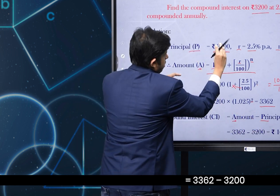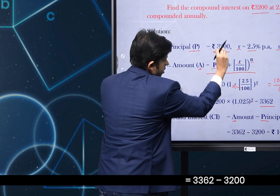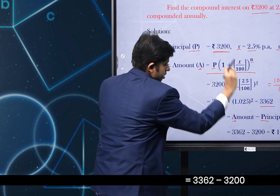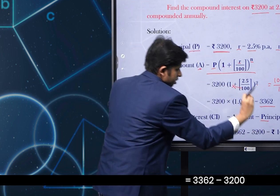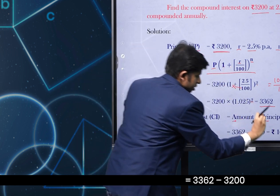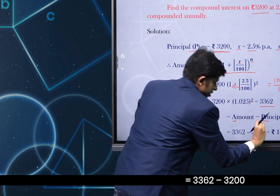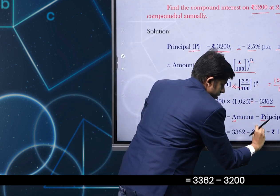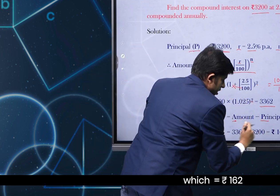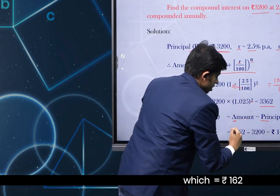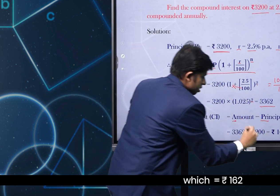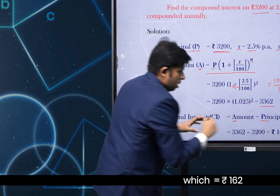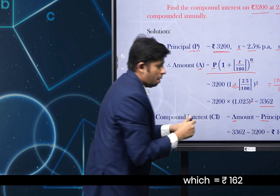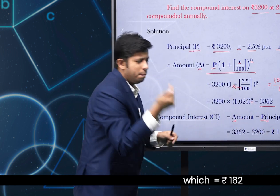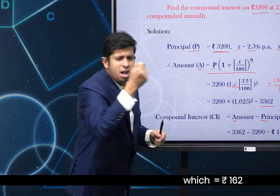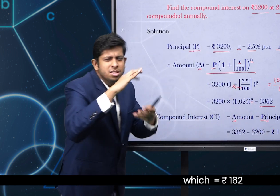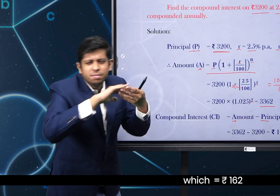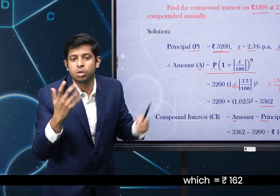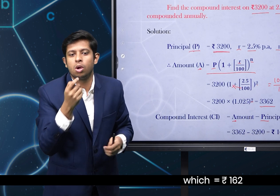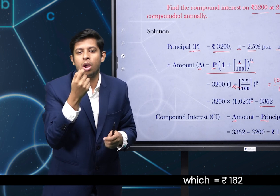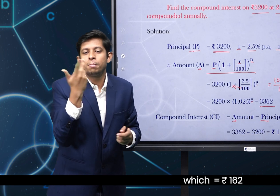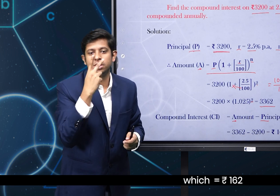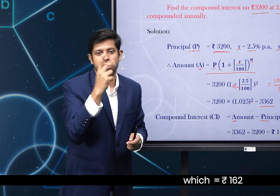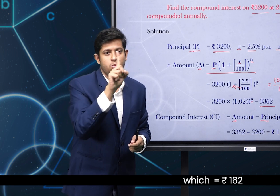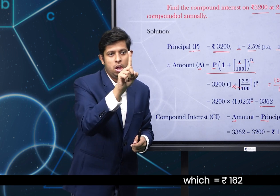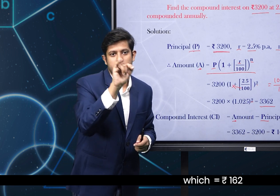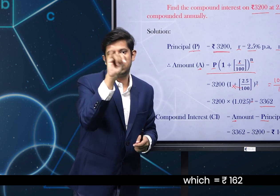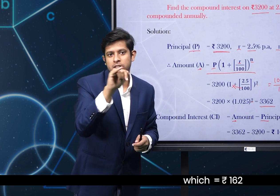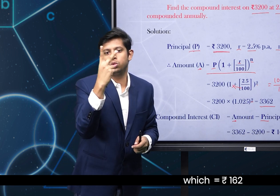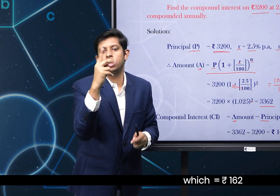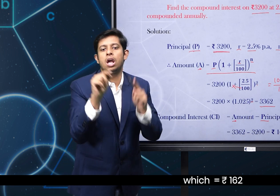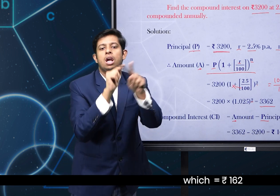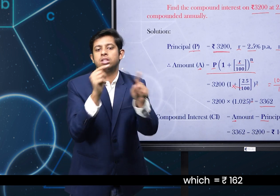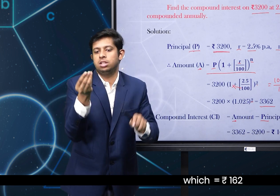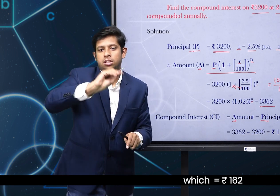which is equal to 162.